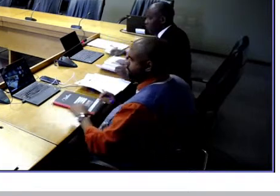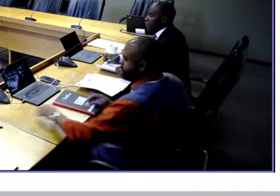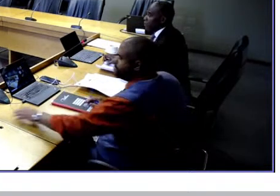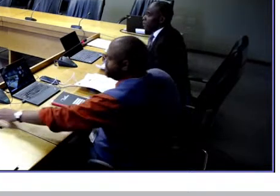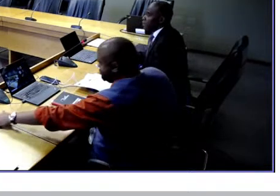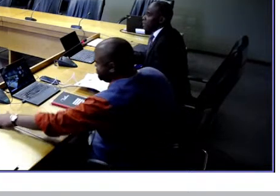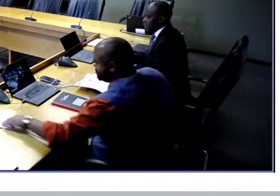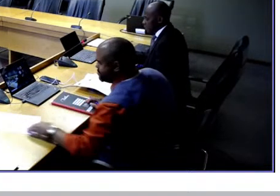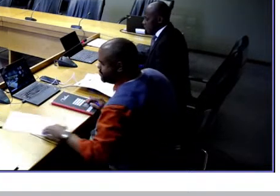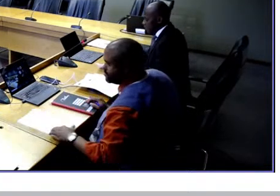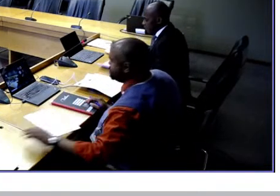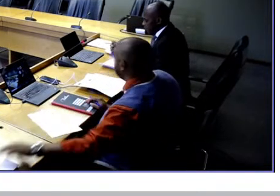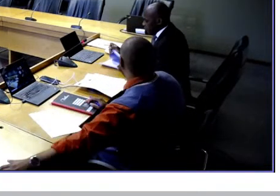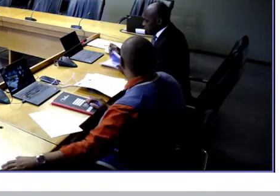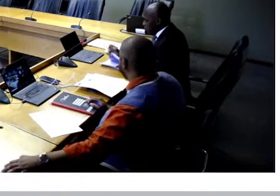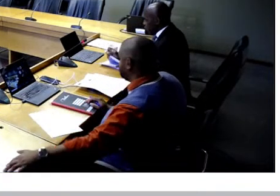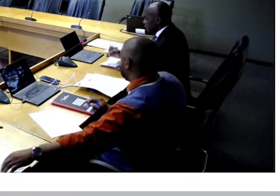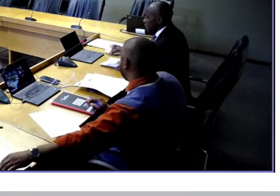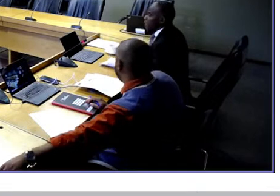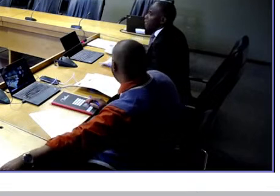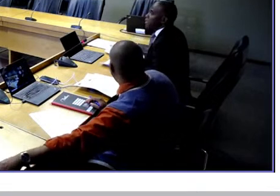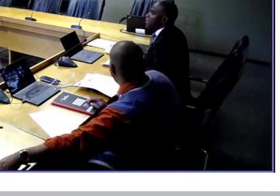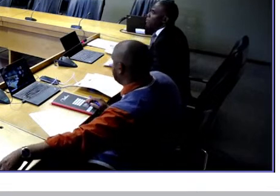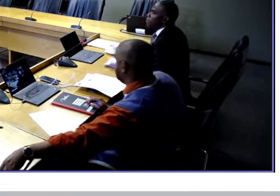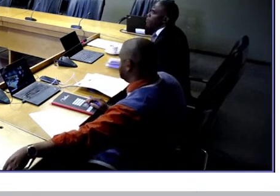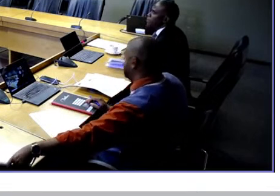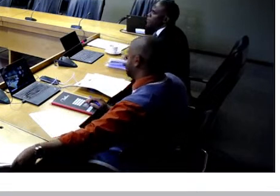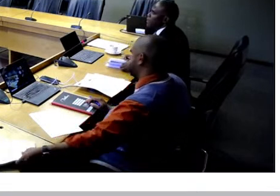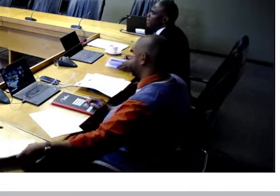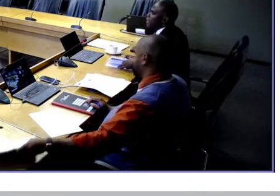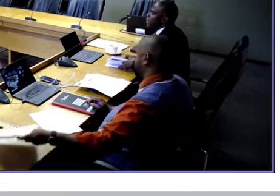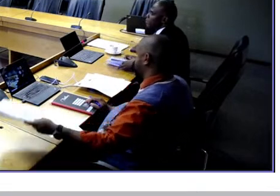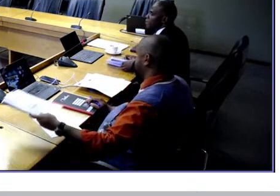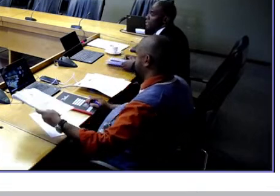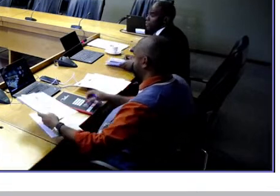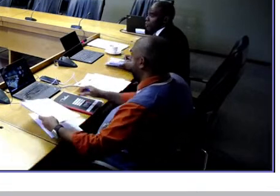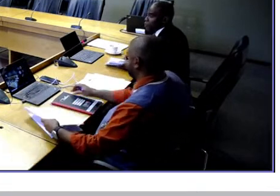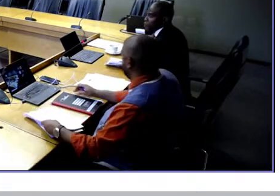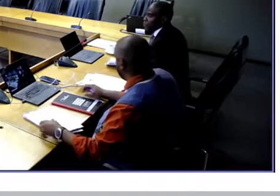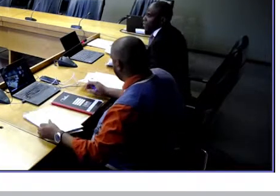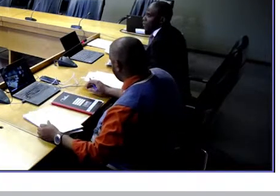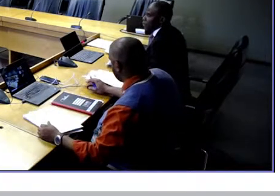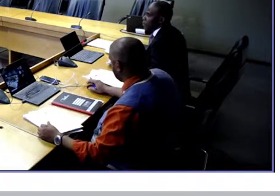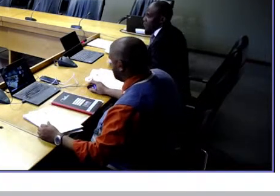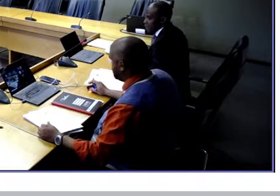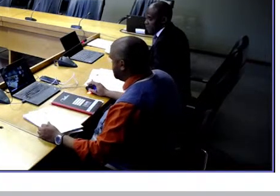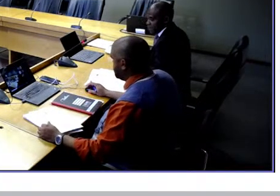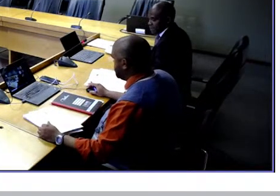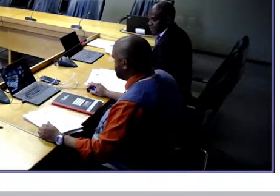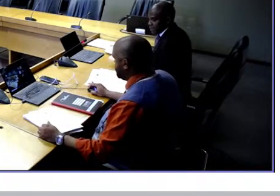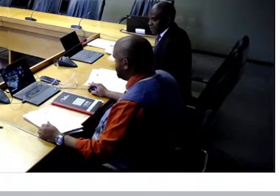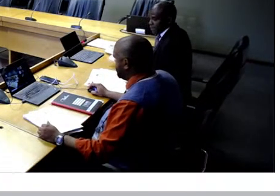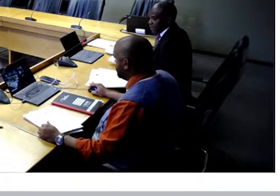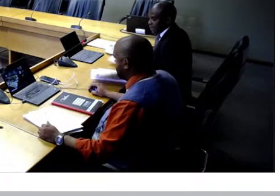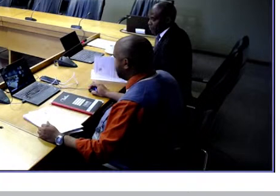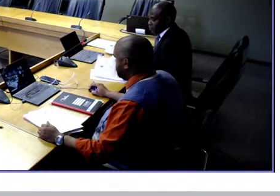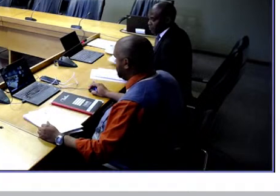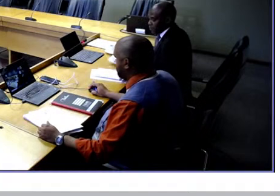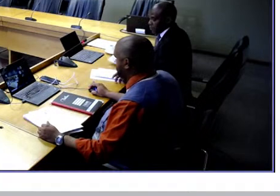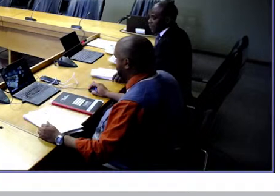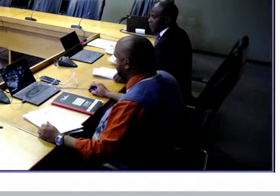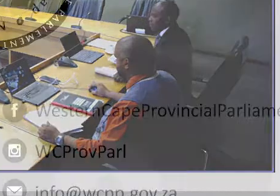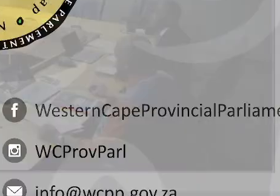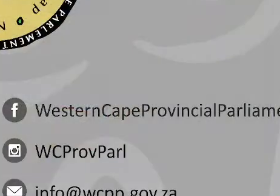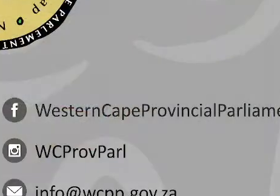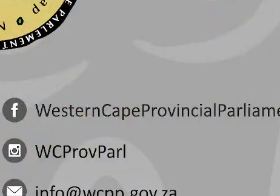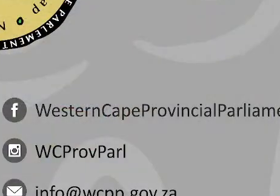you very much for your dedication. And the meeting is closed, honourable members. Thank you very